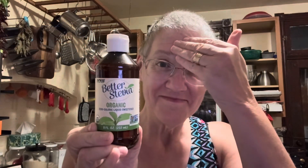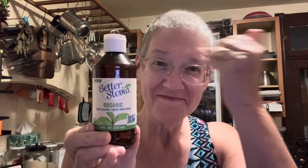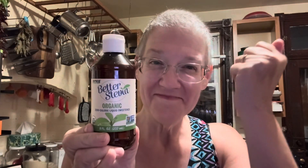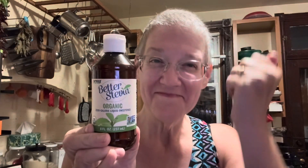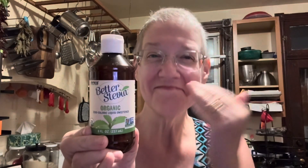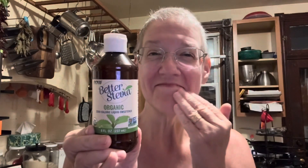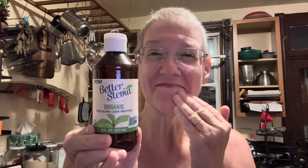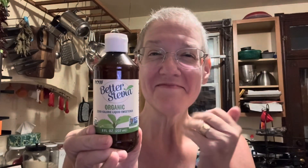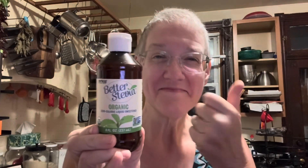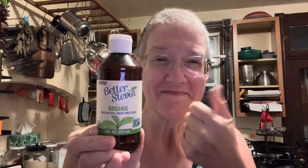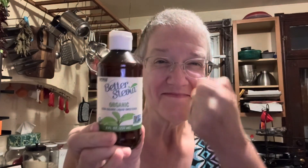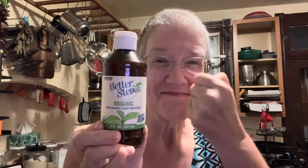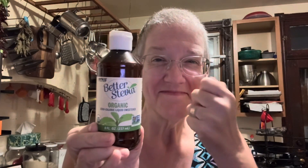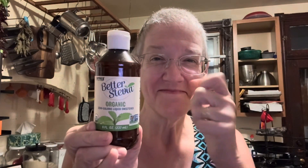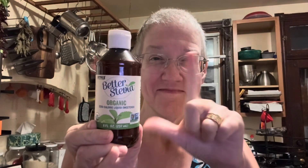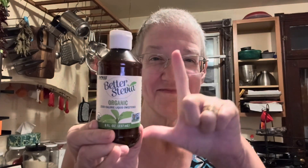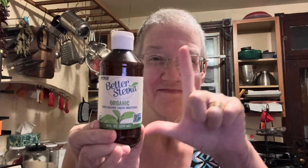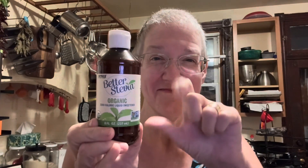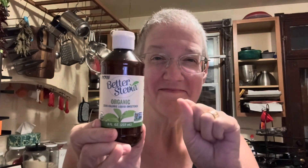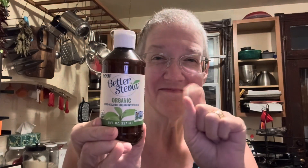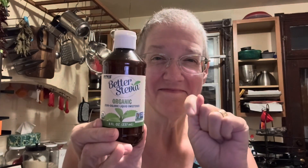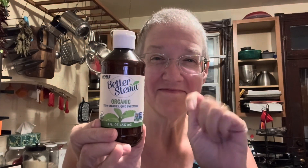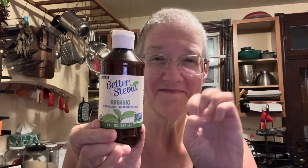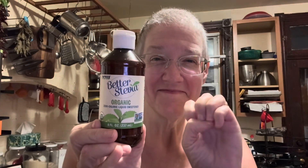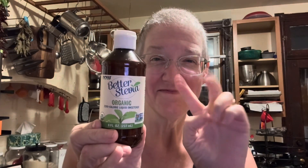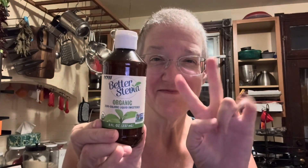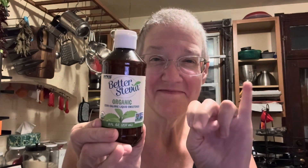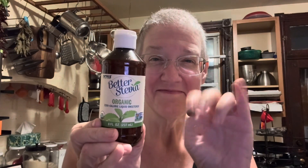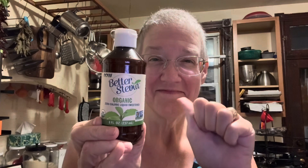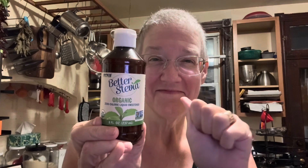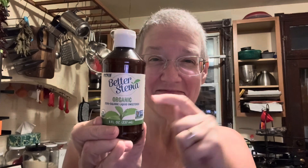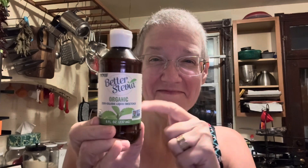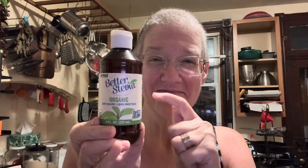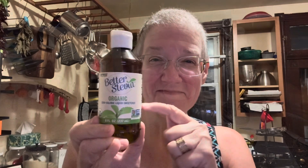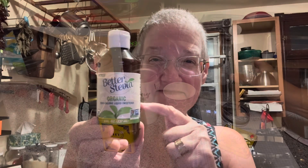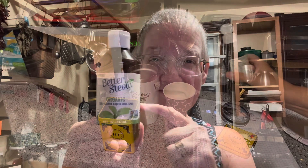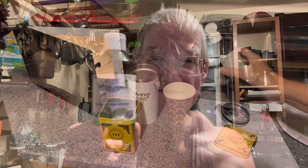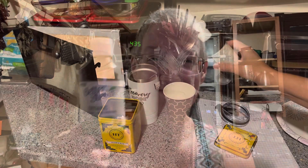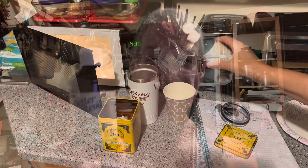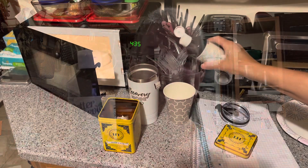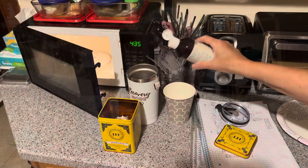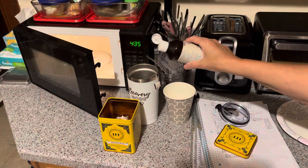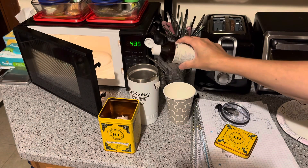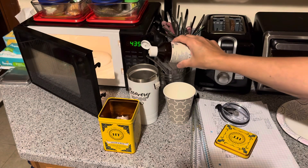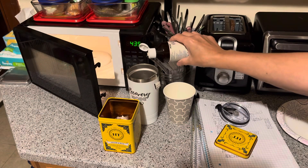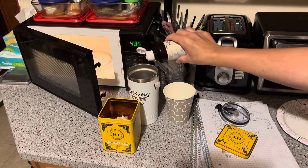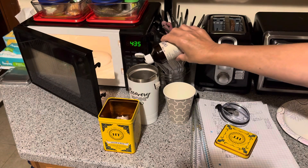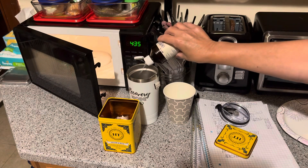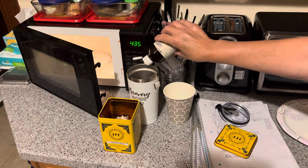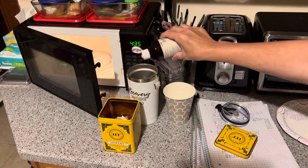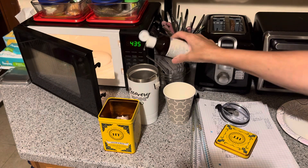I almost forgot to mention it's sweetened with just a touch of liquid stevia.